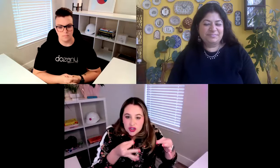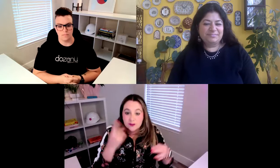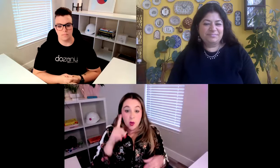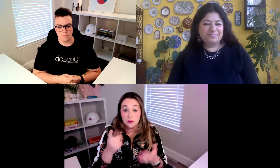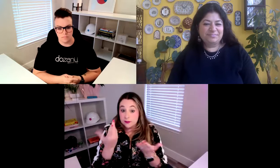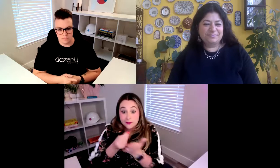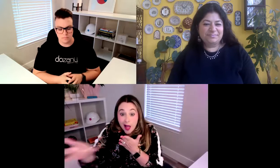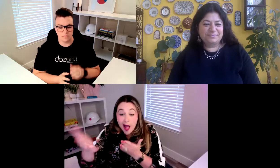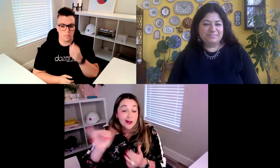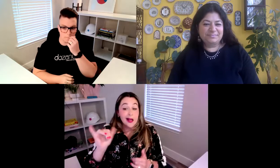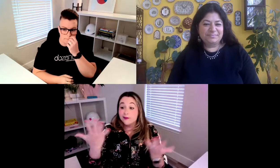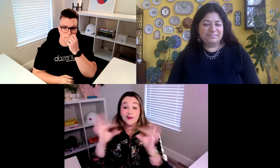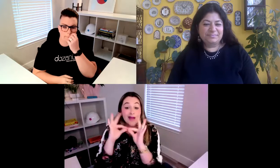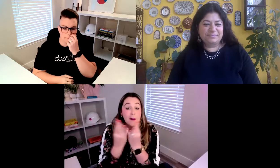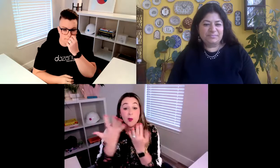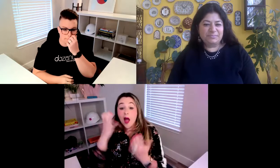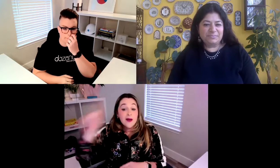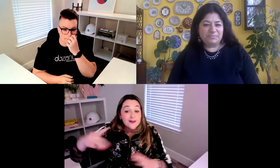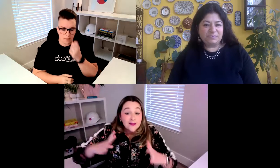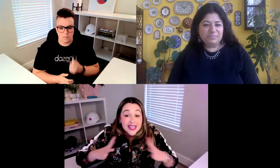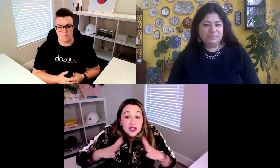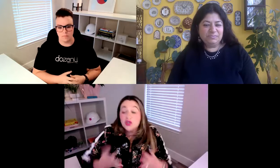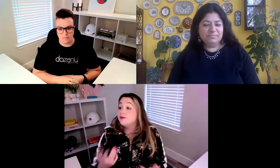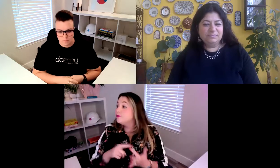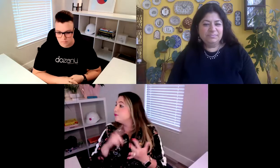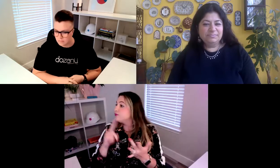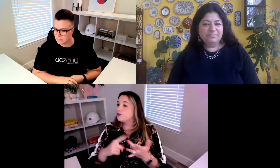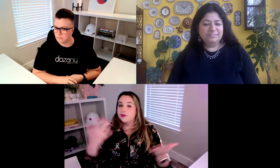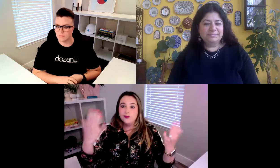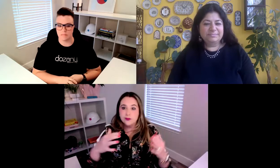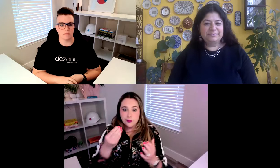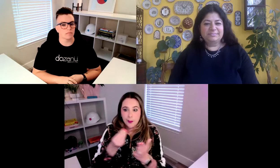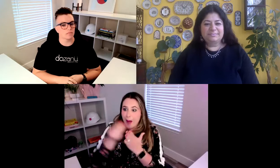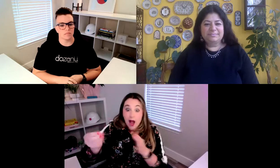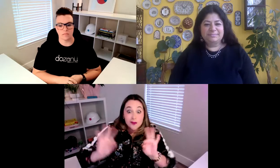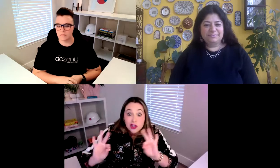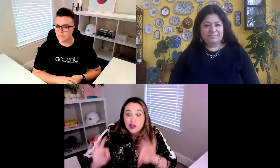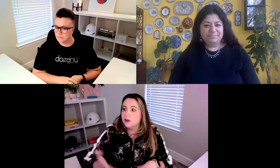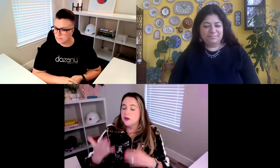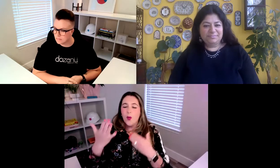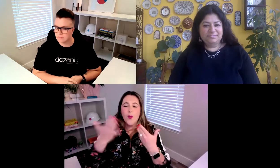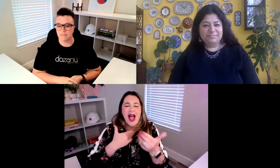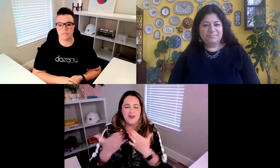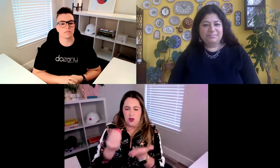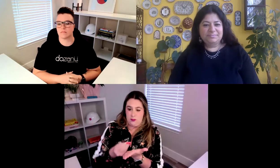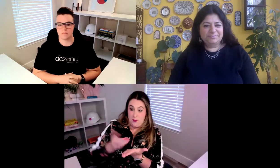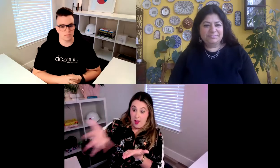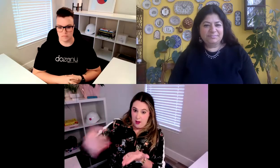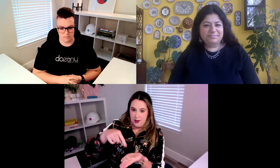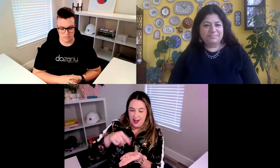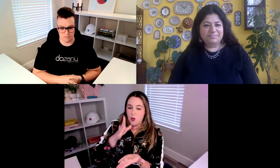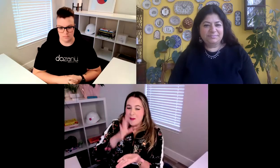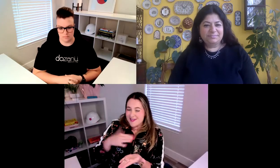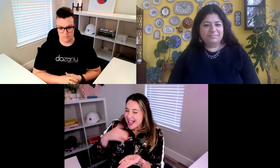are making the decisions. They're making the decisions about what's being bought, about where families are going on vacation, about buying